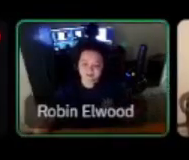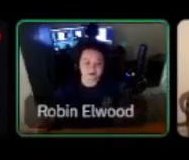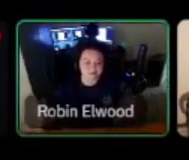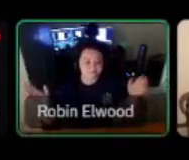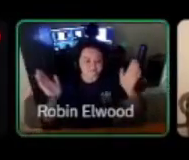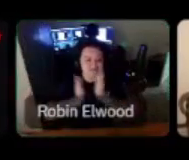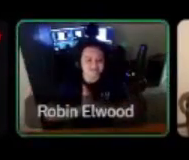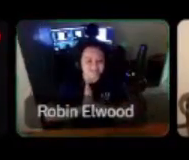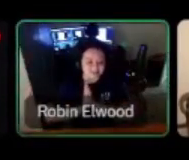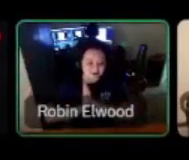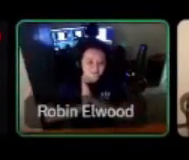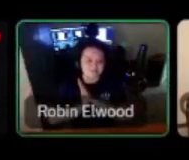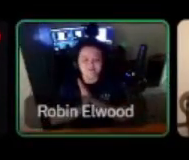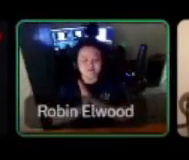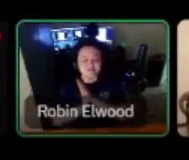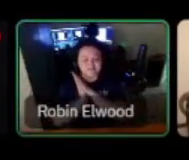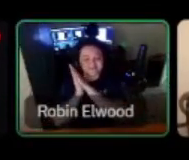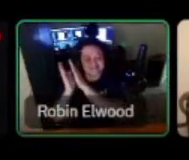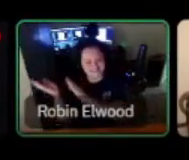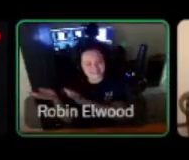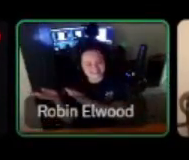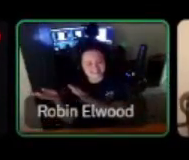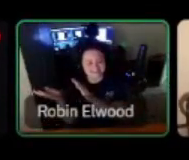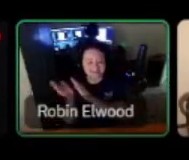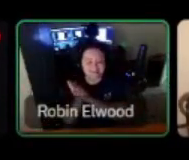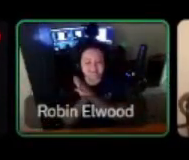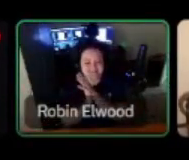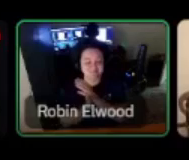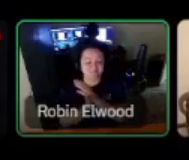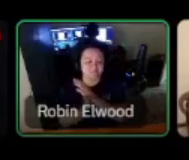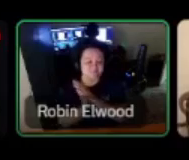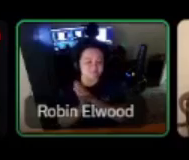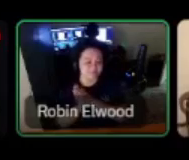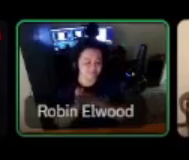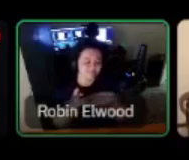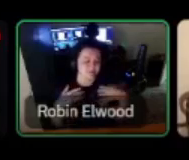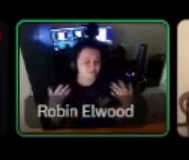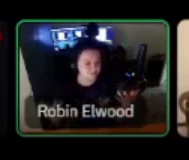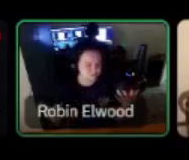Okay. So welcome to our first sign language class. If you've never taken ASL before,